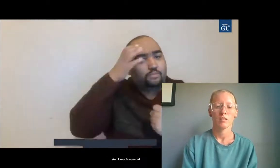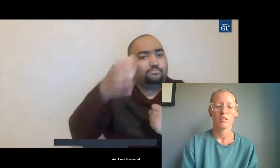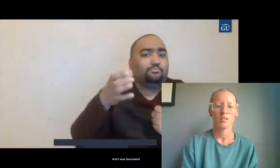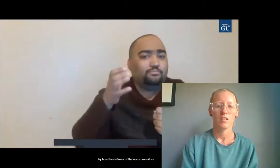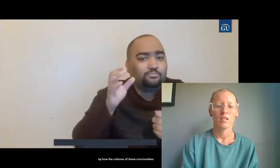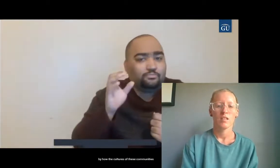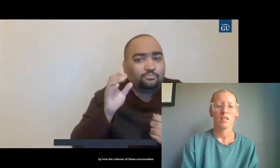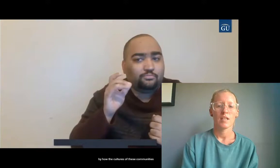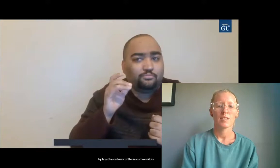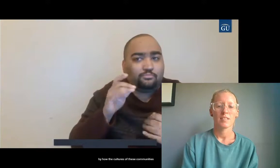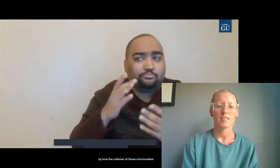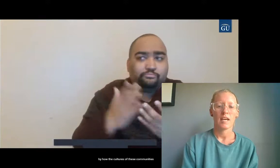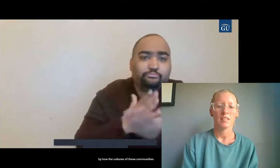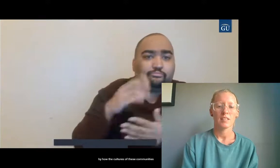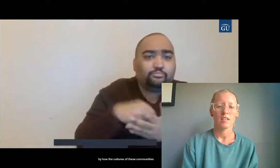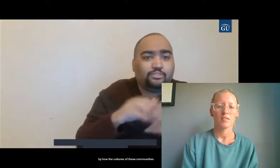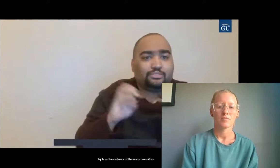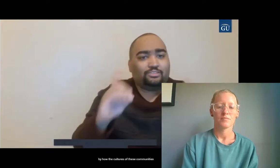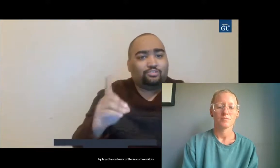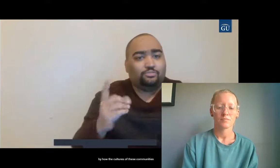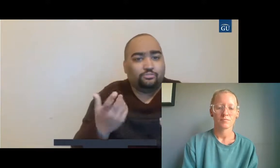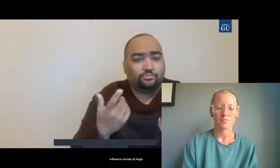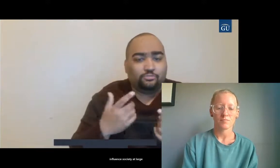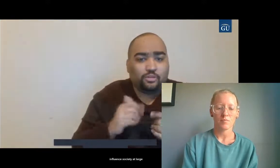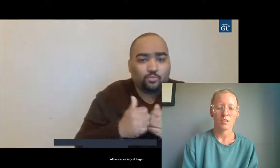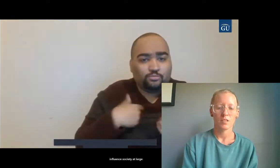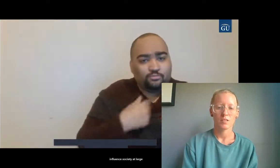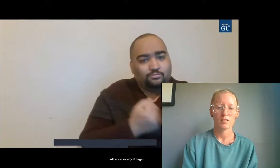community and the society of